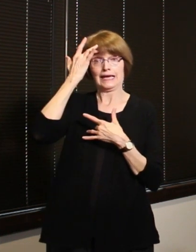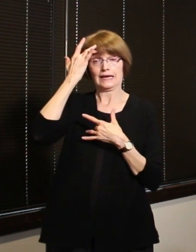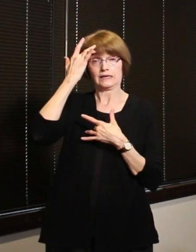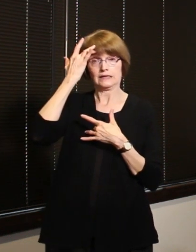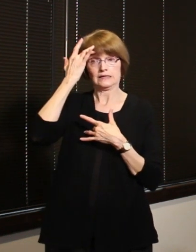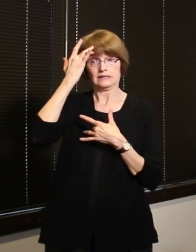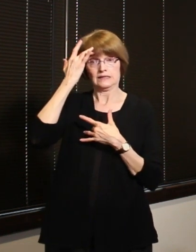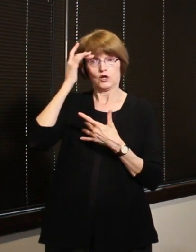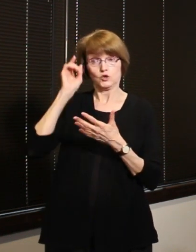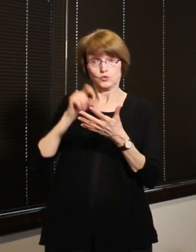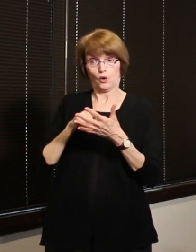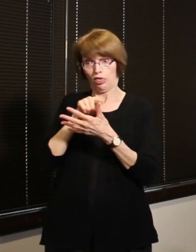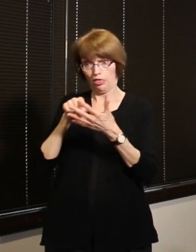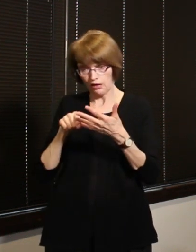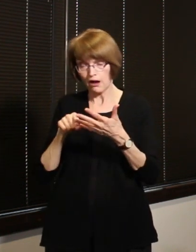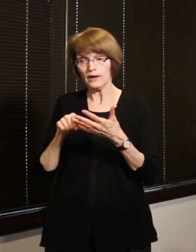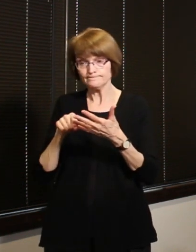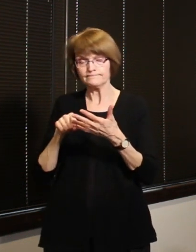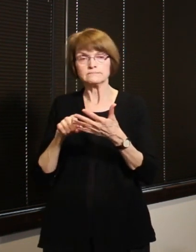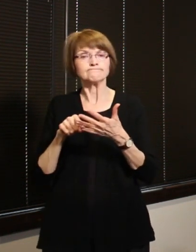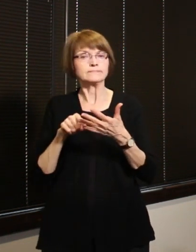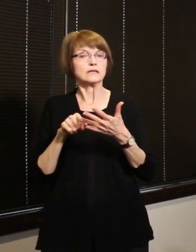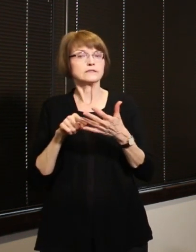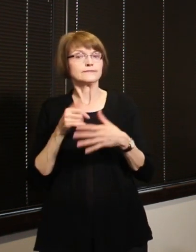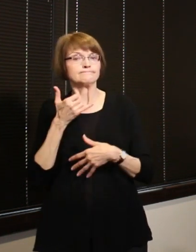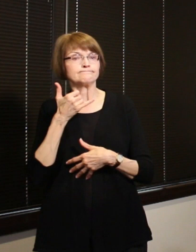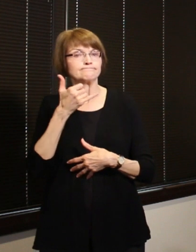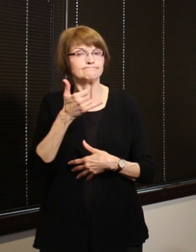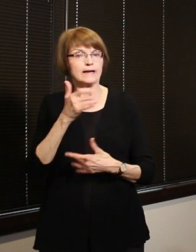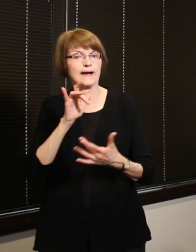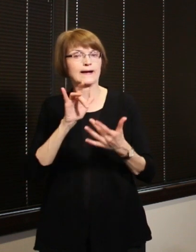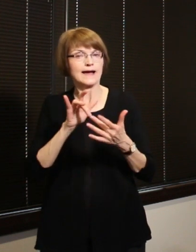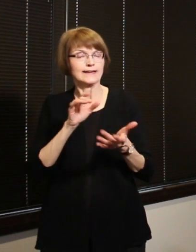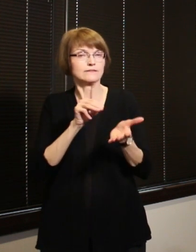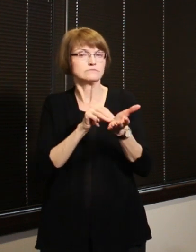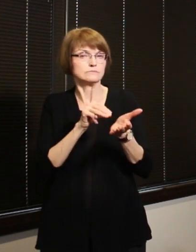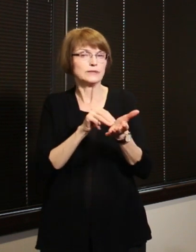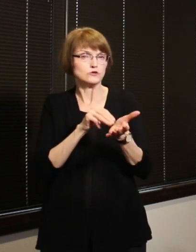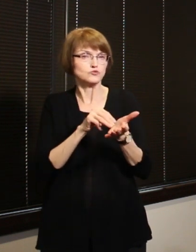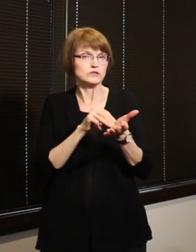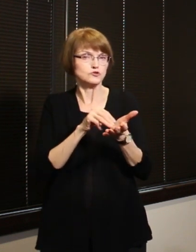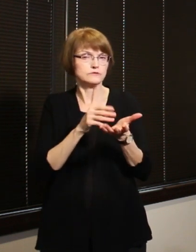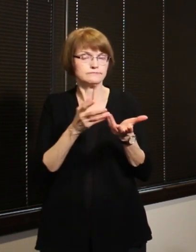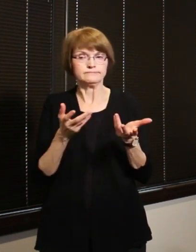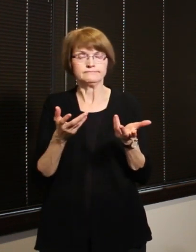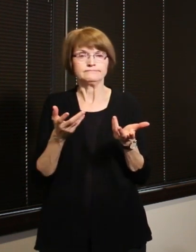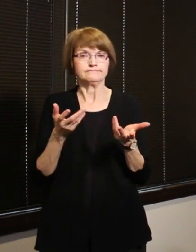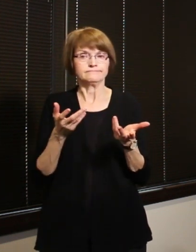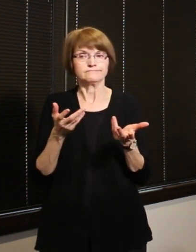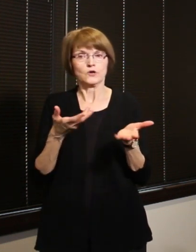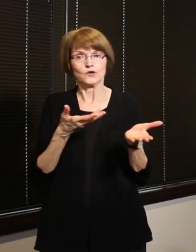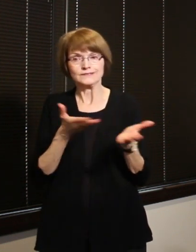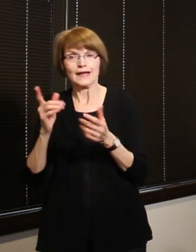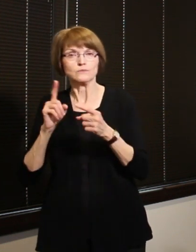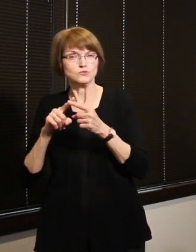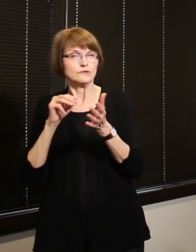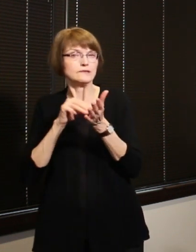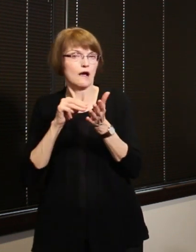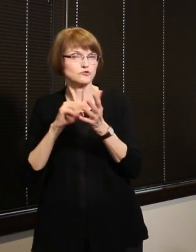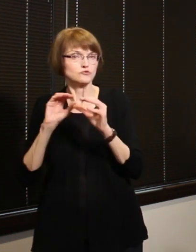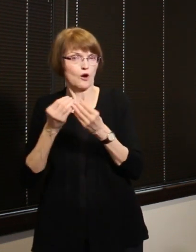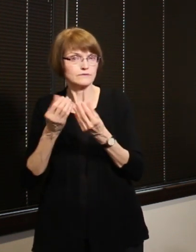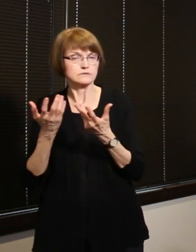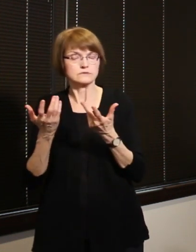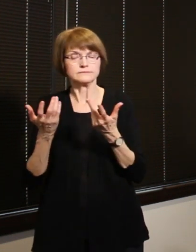and experiencing some of these syndromes, to make sure you contact your pediatrician, or take them to get evaluated.